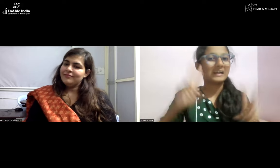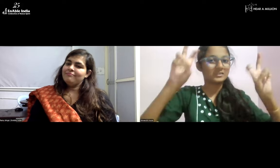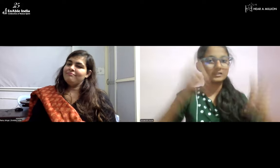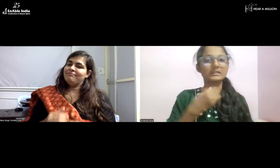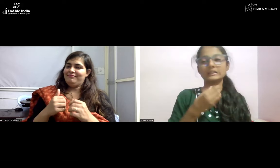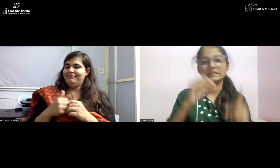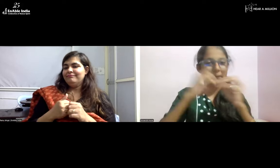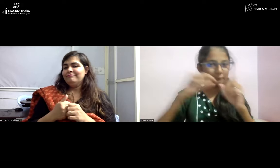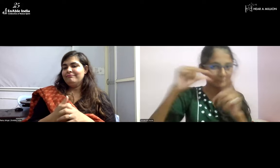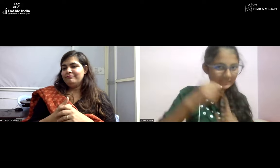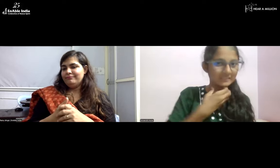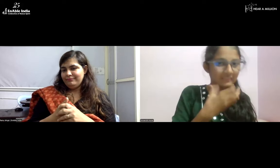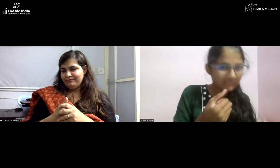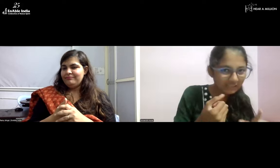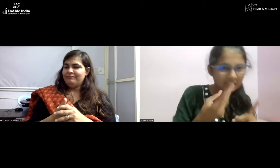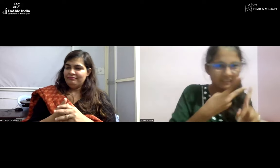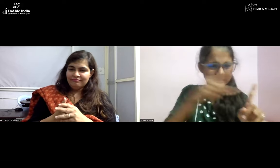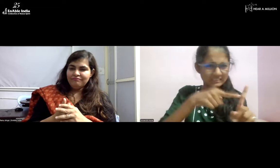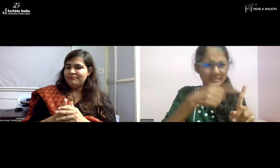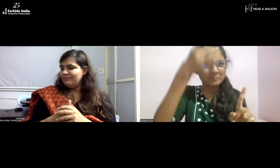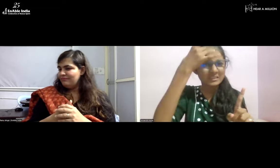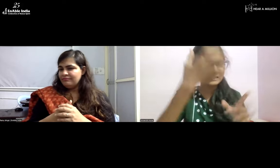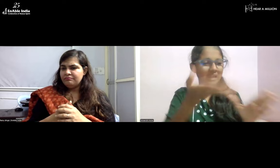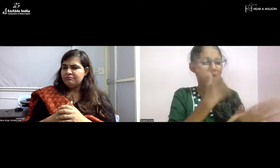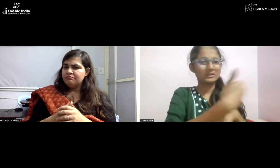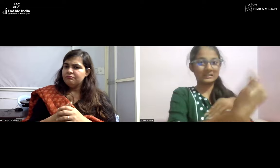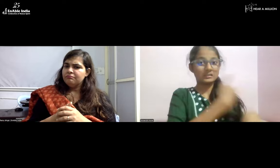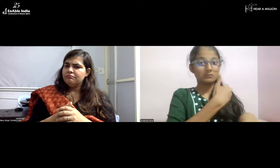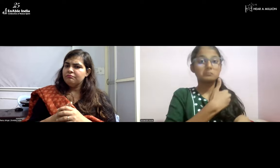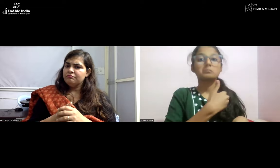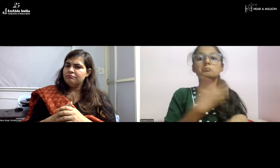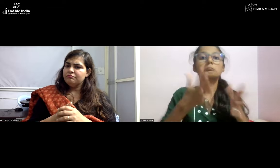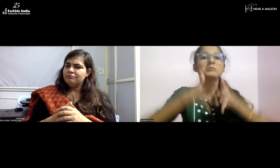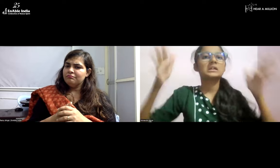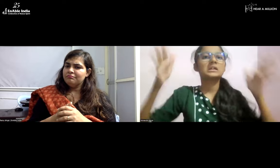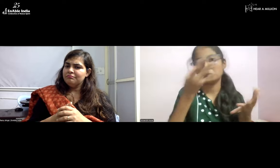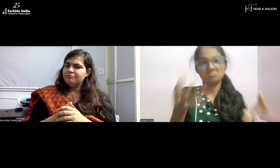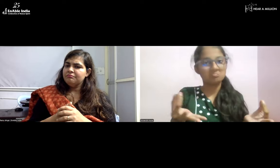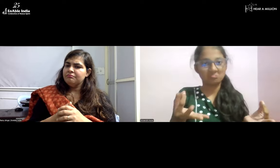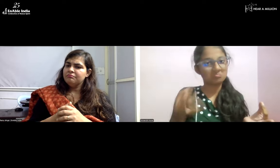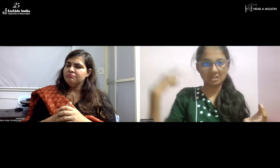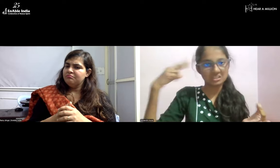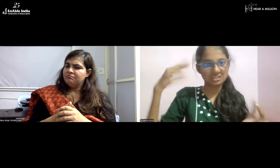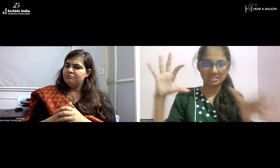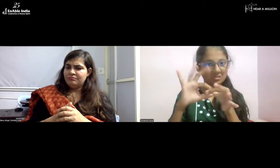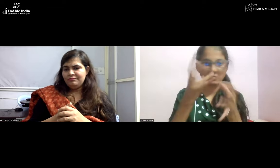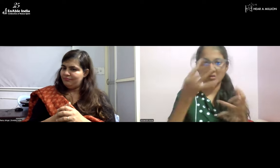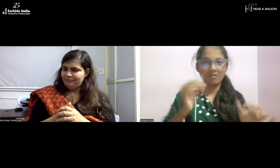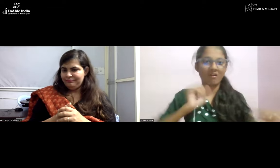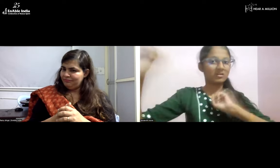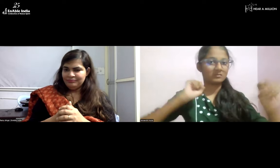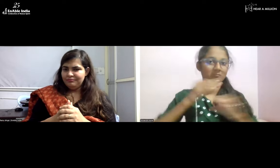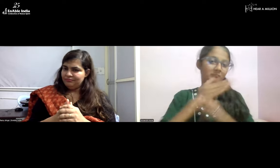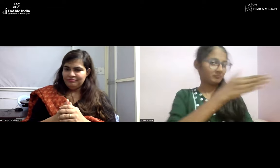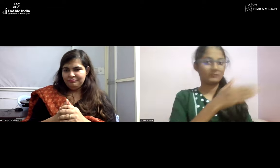Can you elaborate more on that? I have no experience with regards to job, but I've seen that.